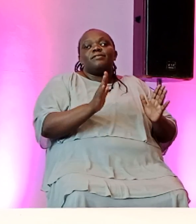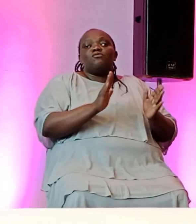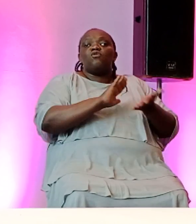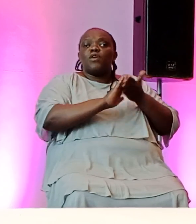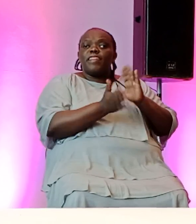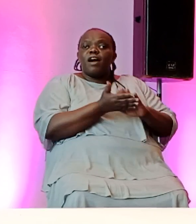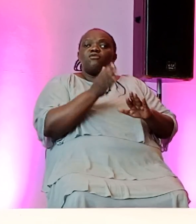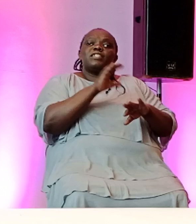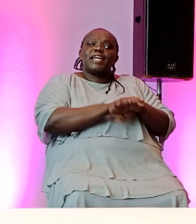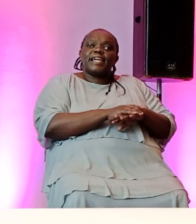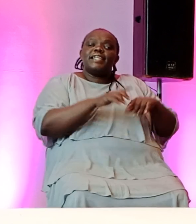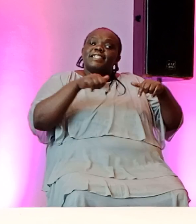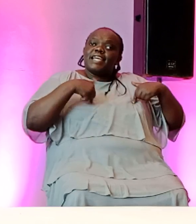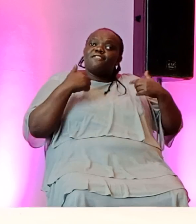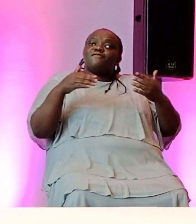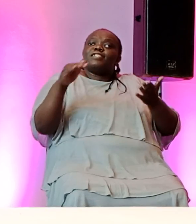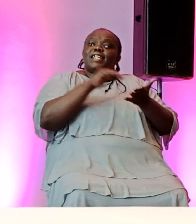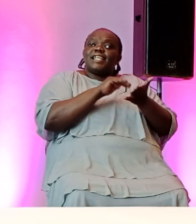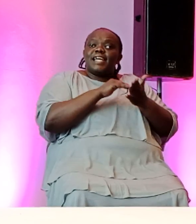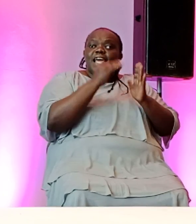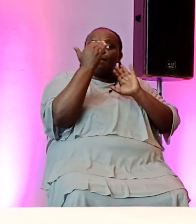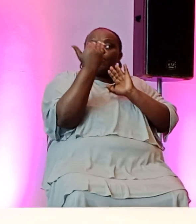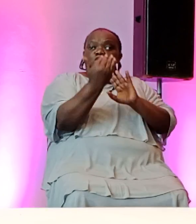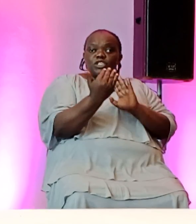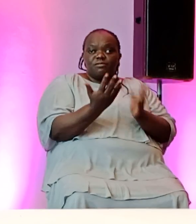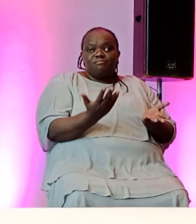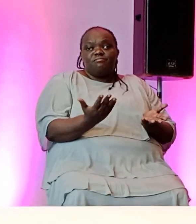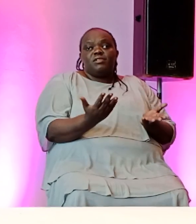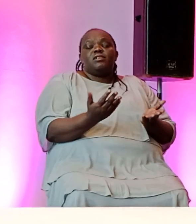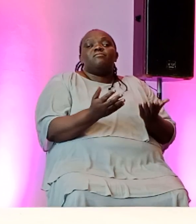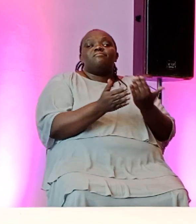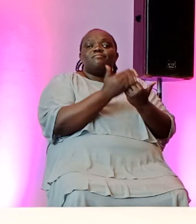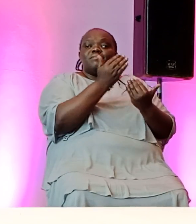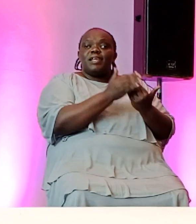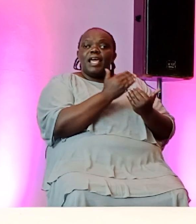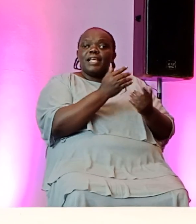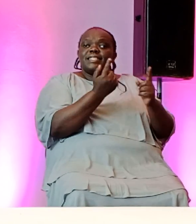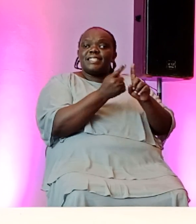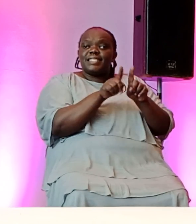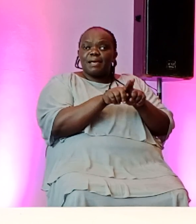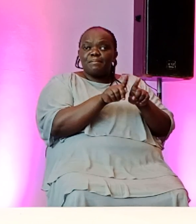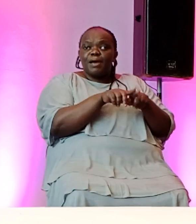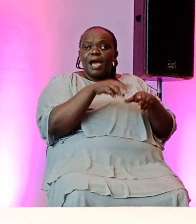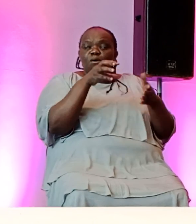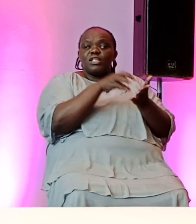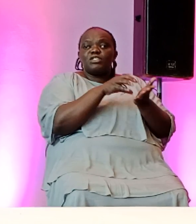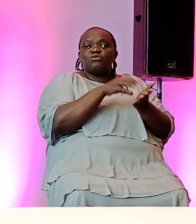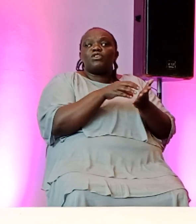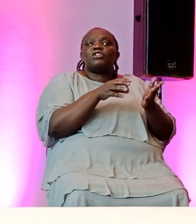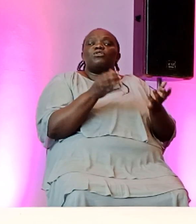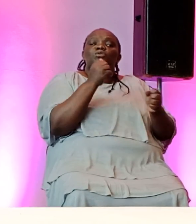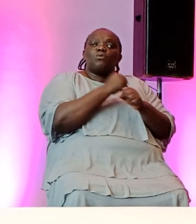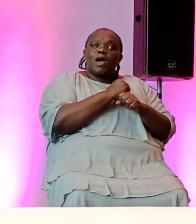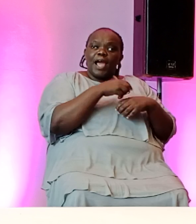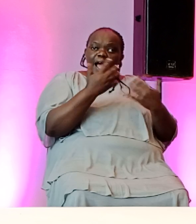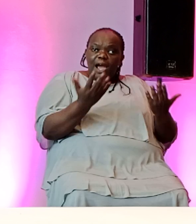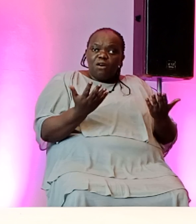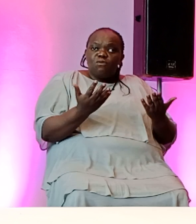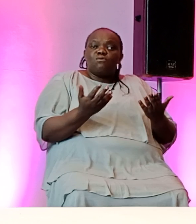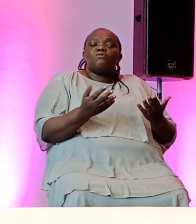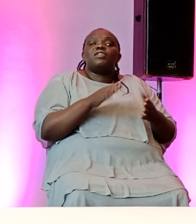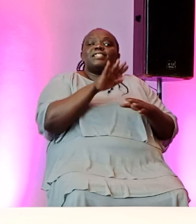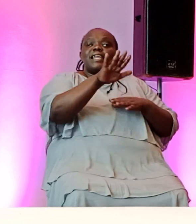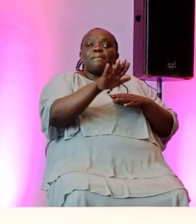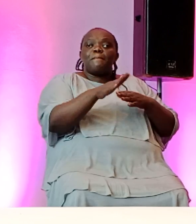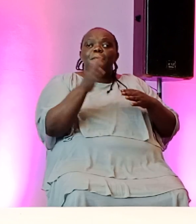without taking a self-centered approach and considering it an attack on our situations. Instead, taking a